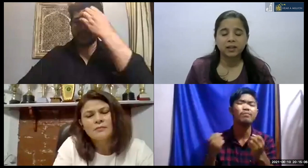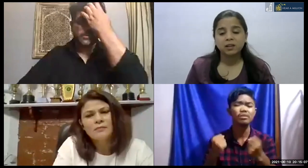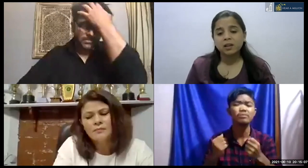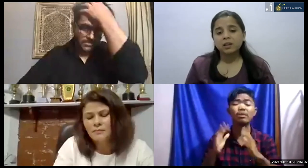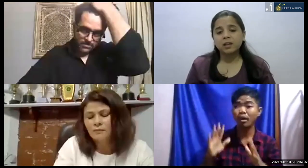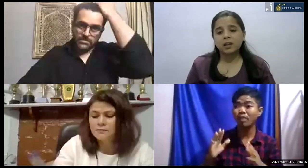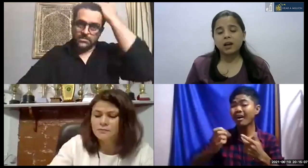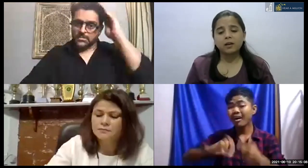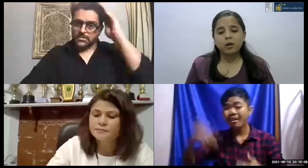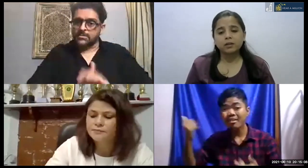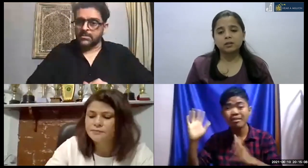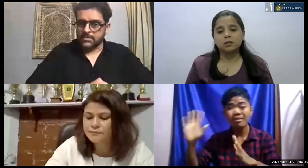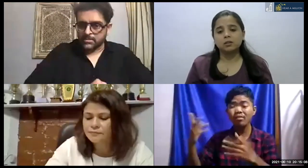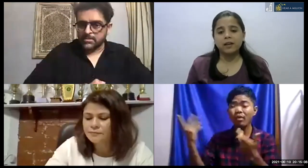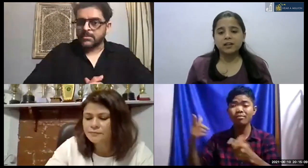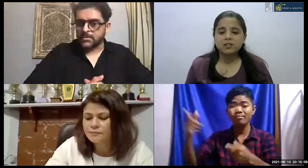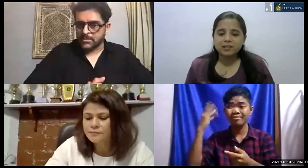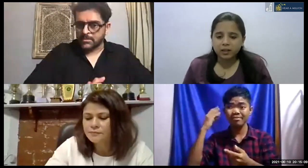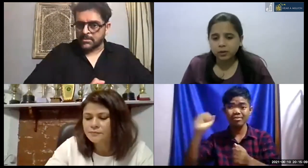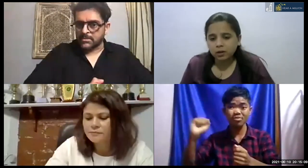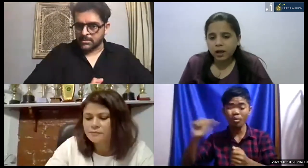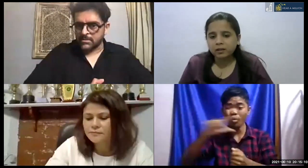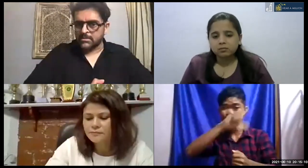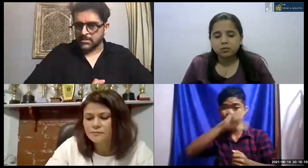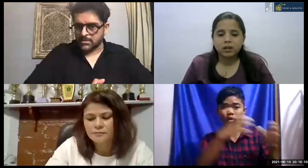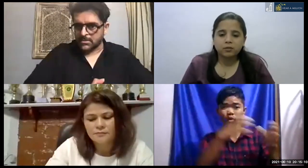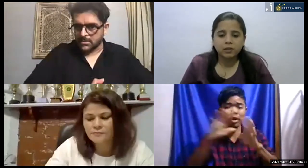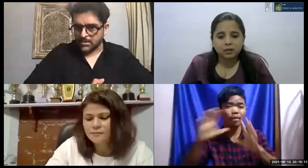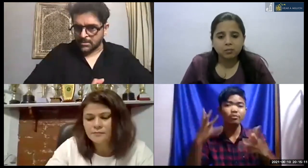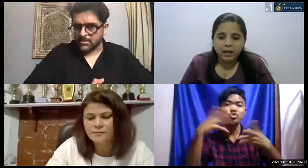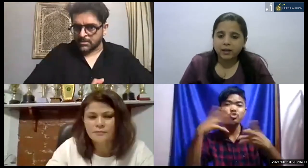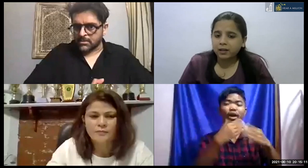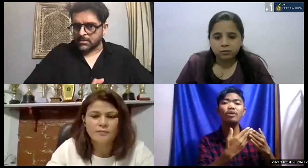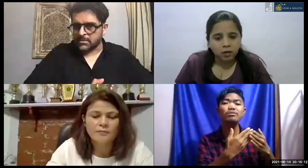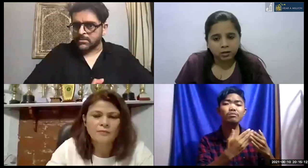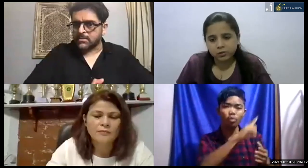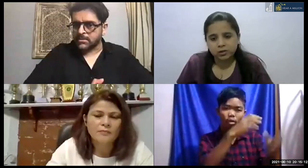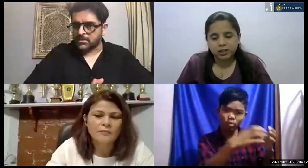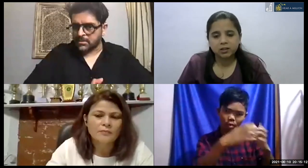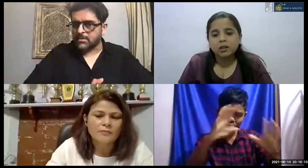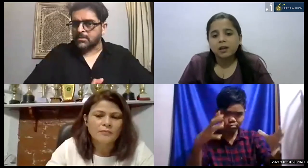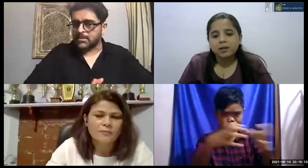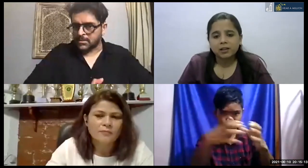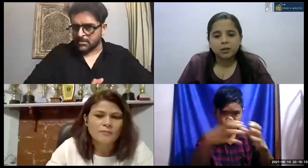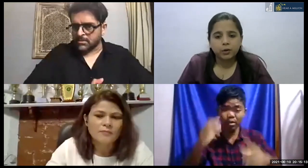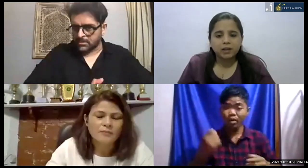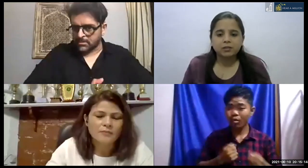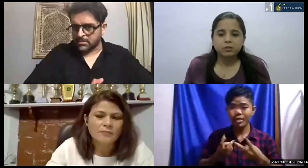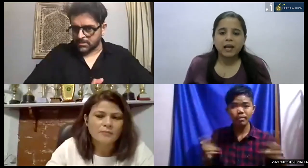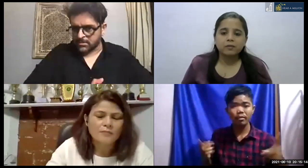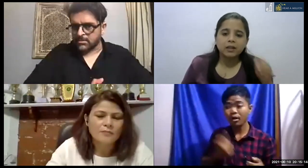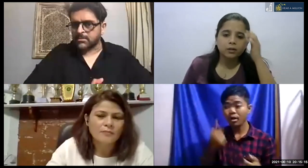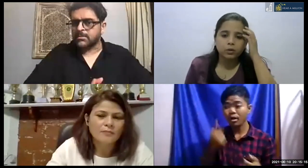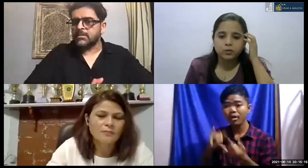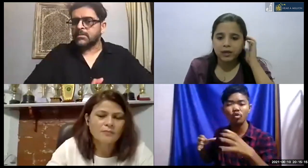laptops, and they are not financially stable, and if they can buy any technical products.